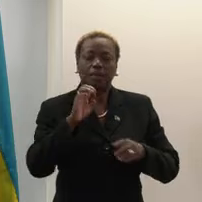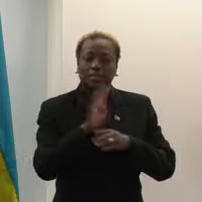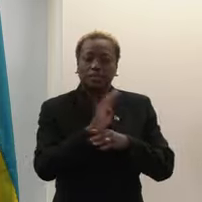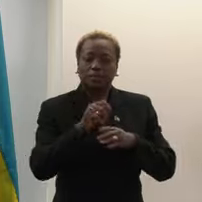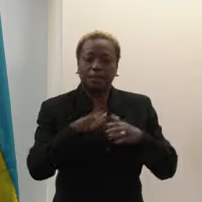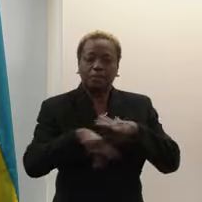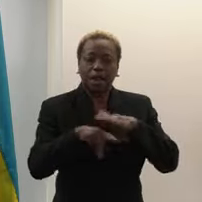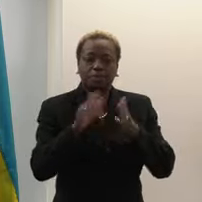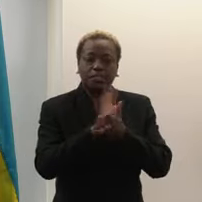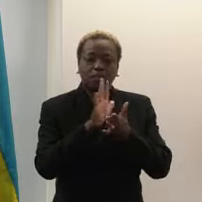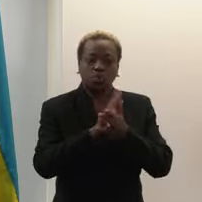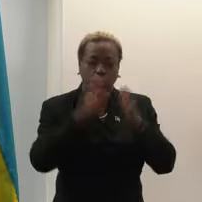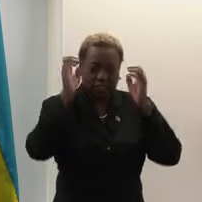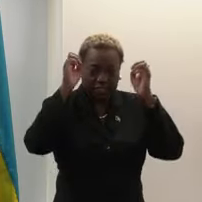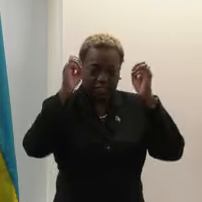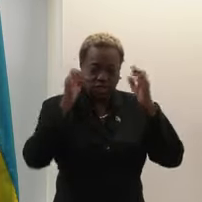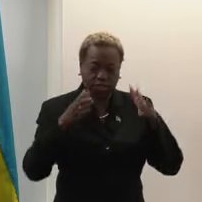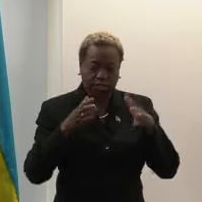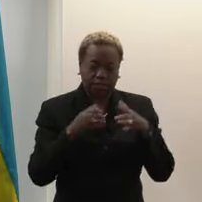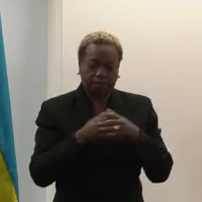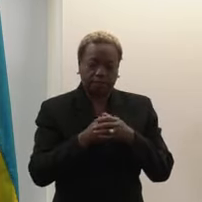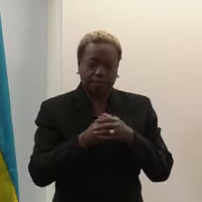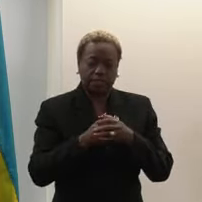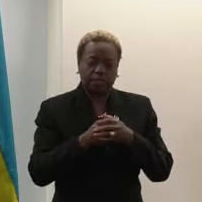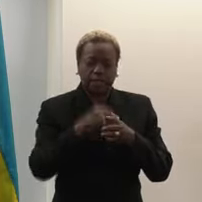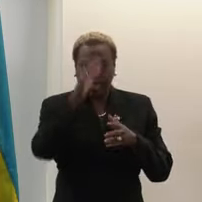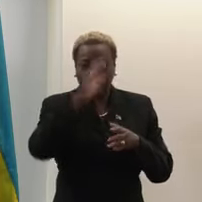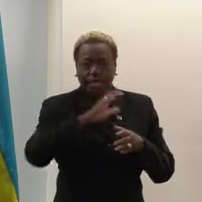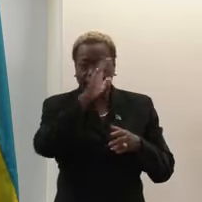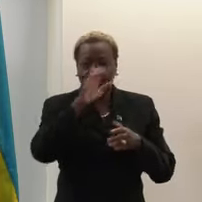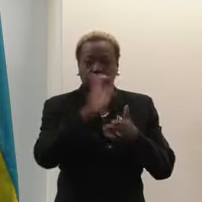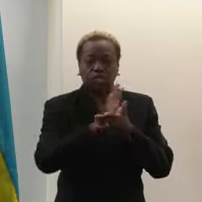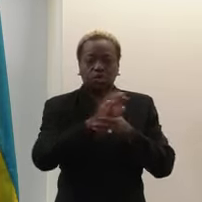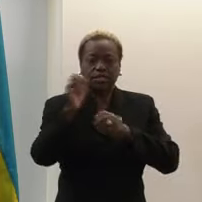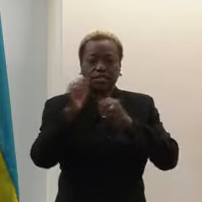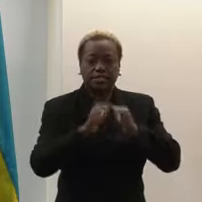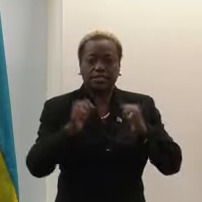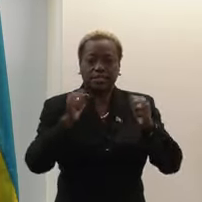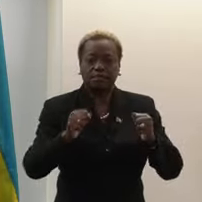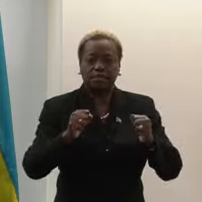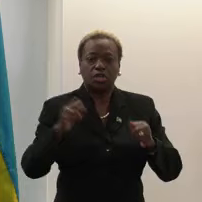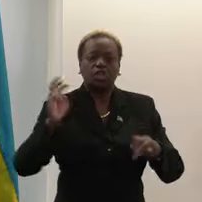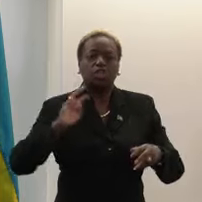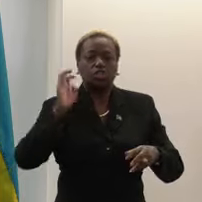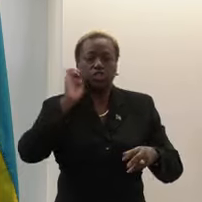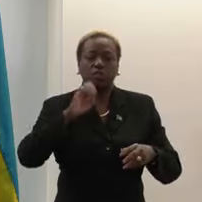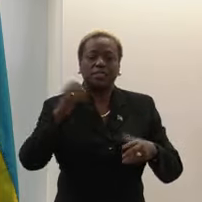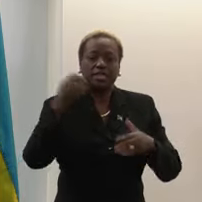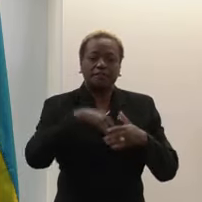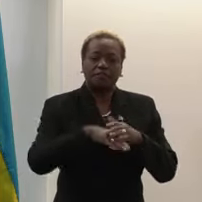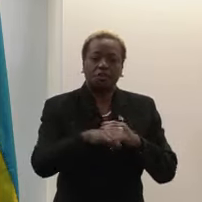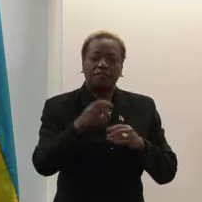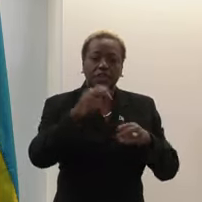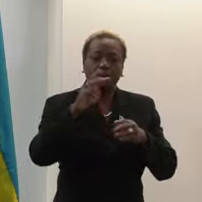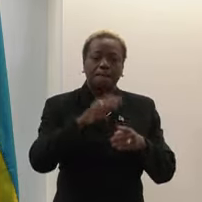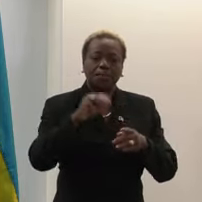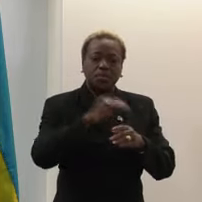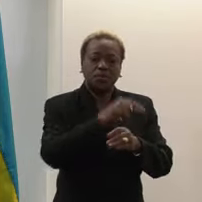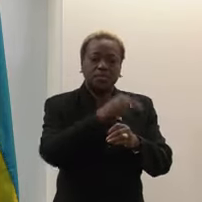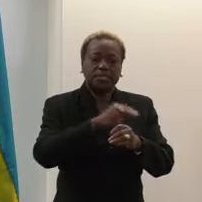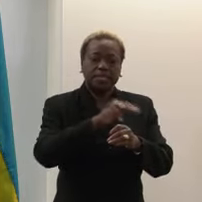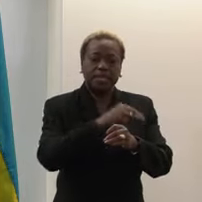Catholic school system. She was also involved with music ministry at Sacred Heart